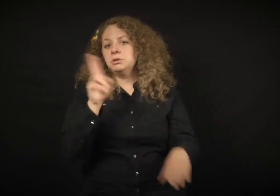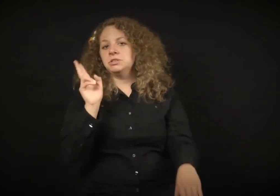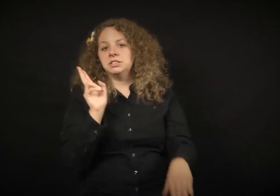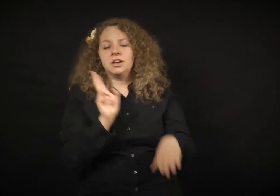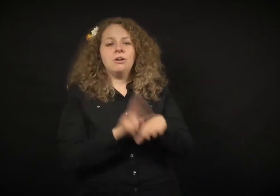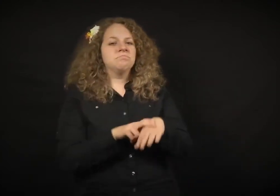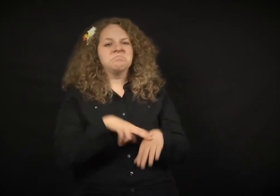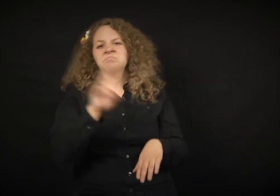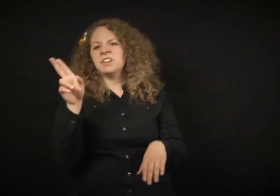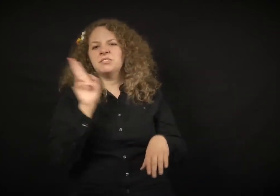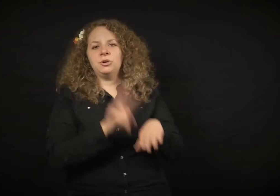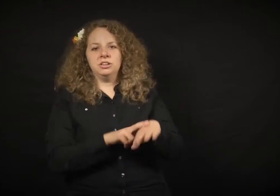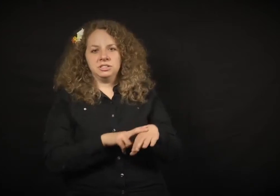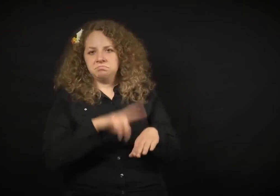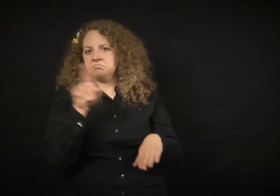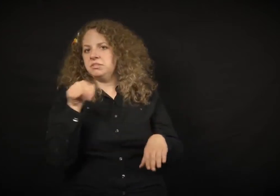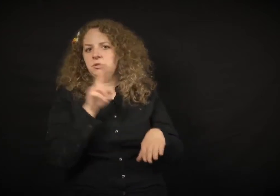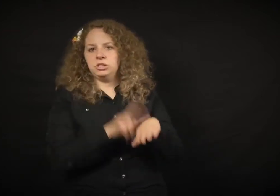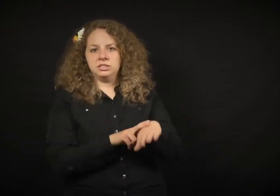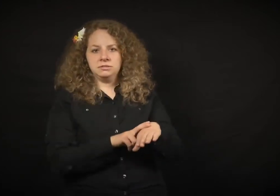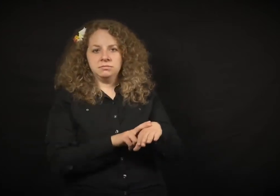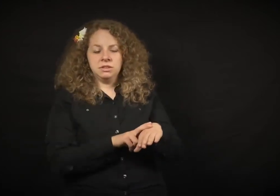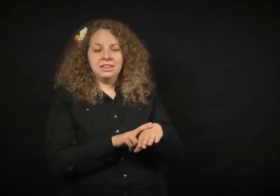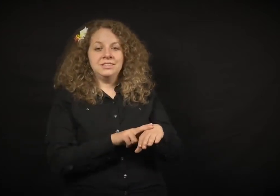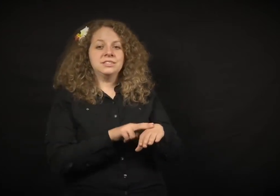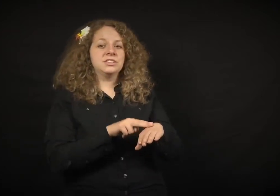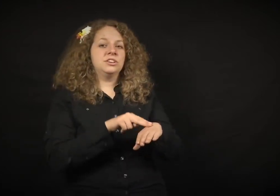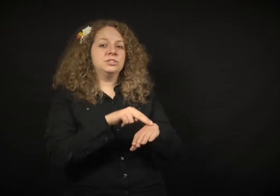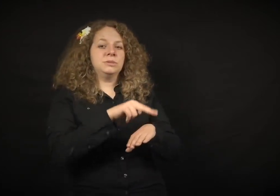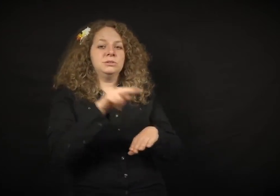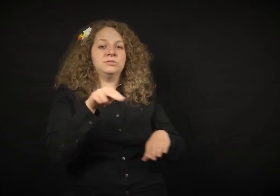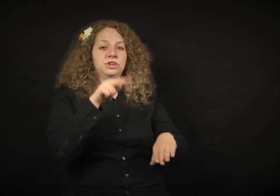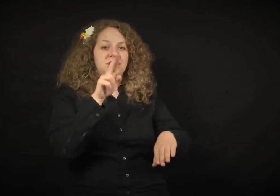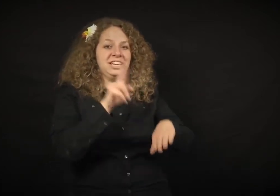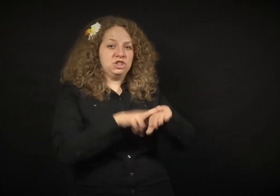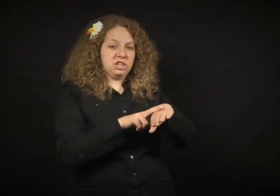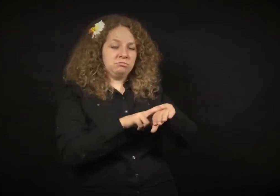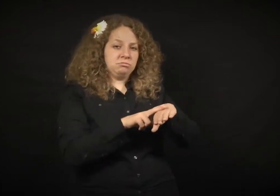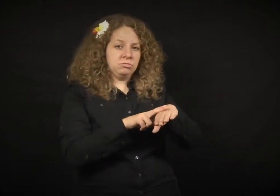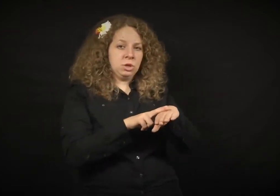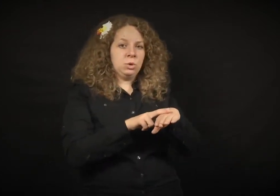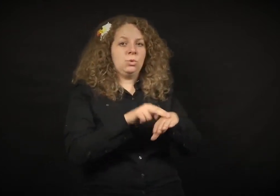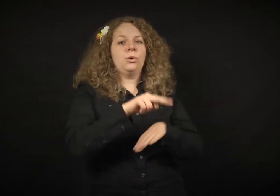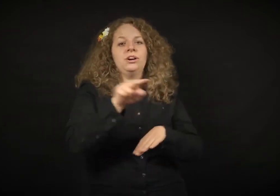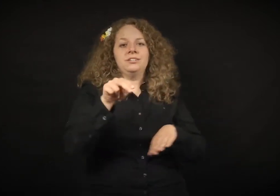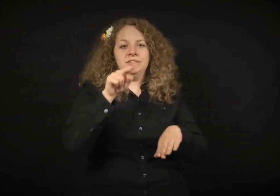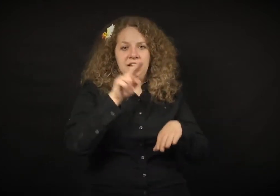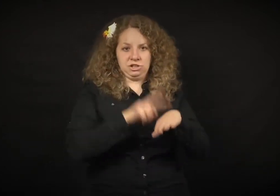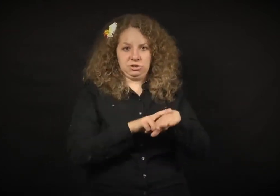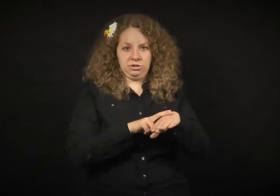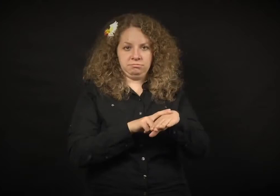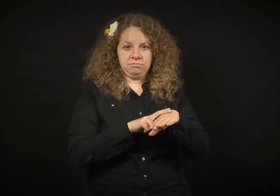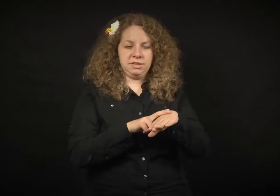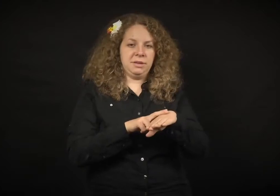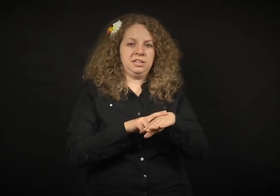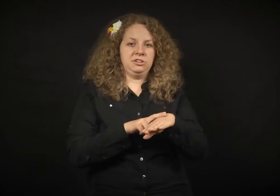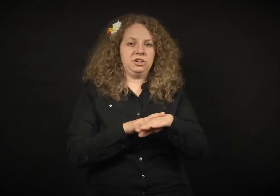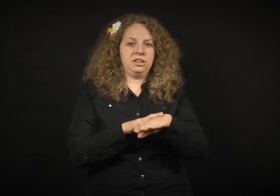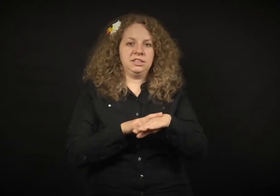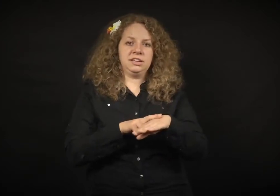used as, oh, of course, of course. This can also be used for nation or national, depending on your